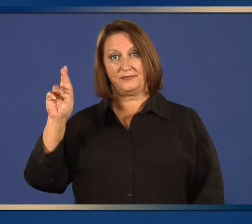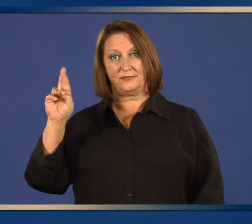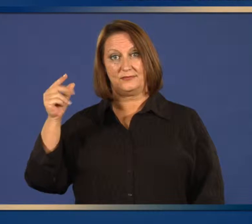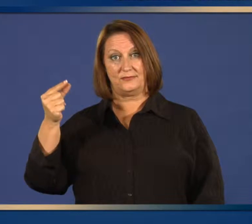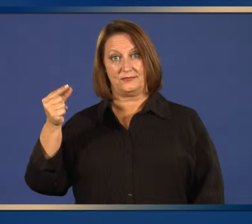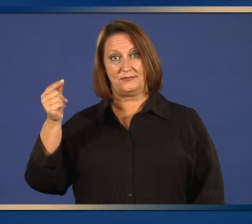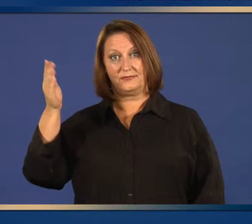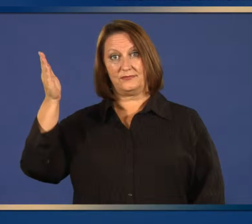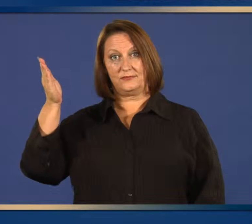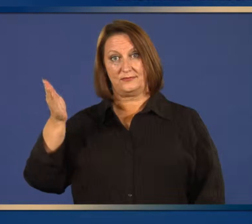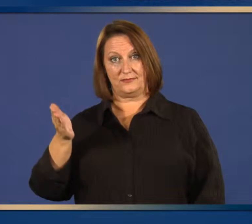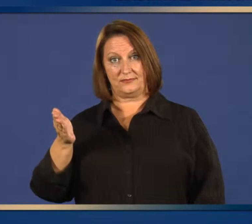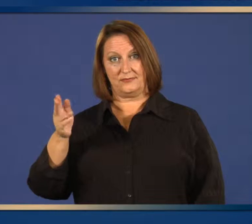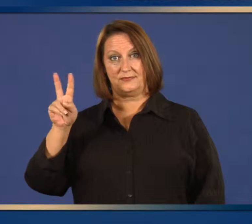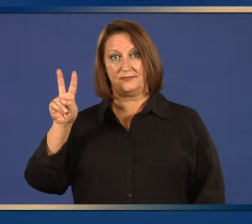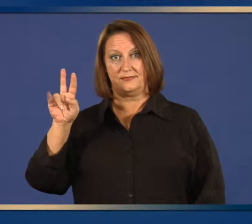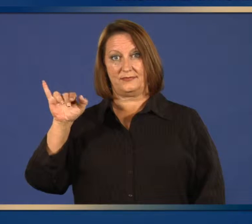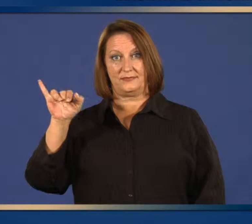www.immunize.org/VIS.